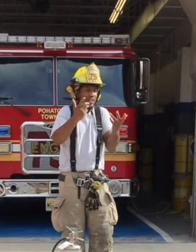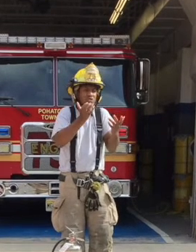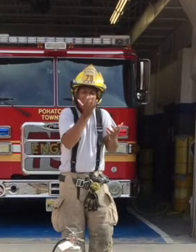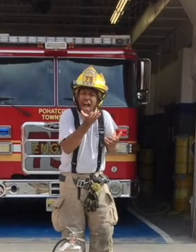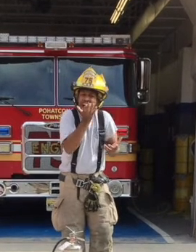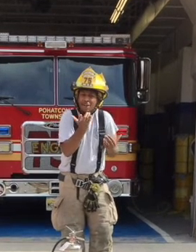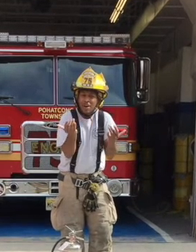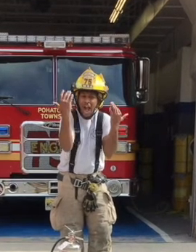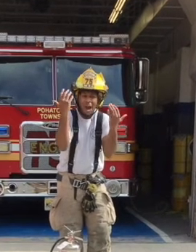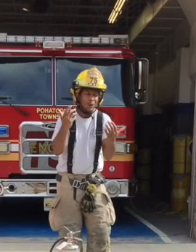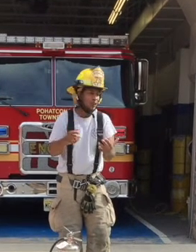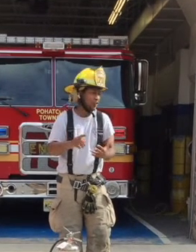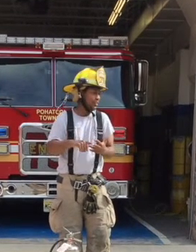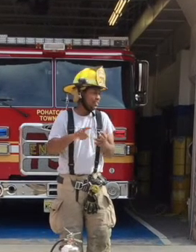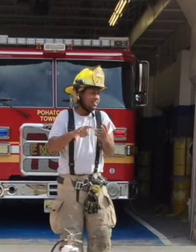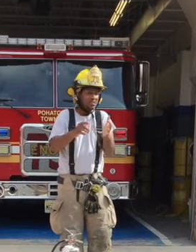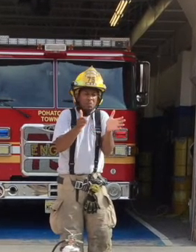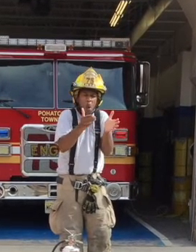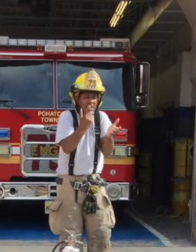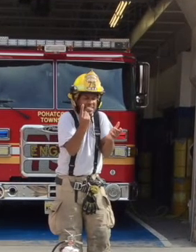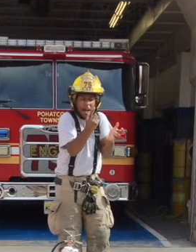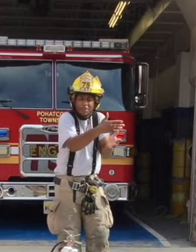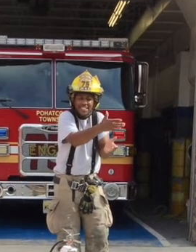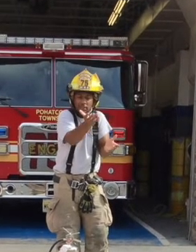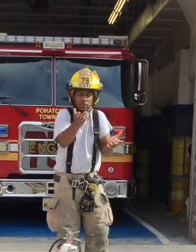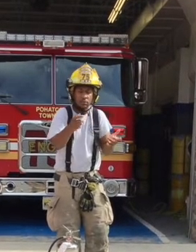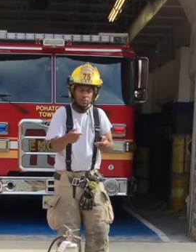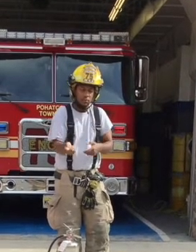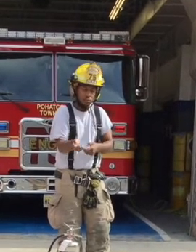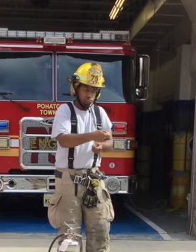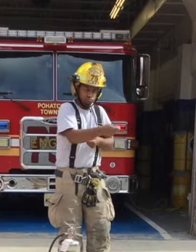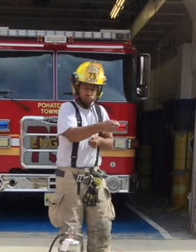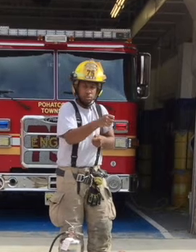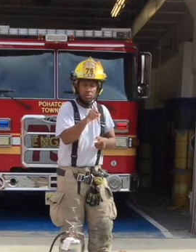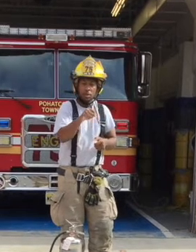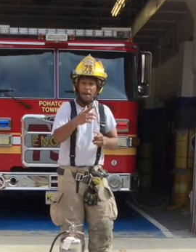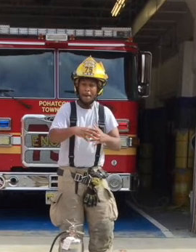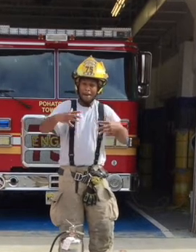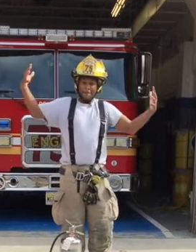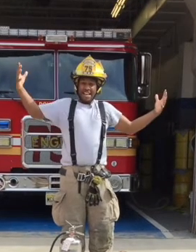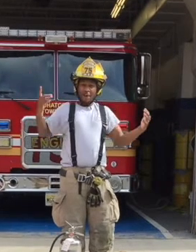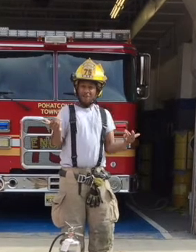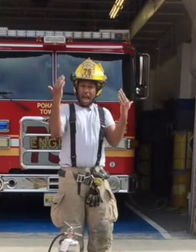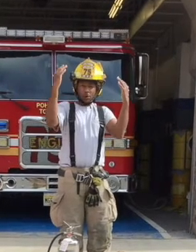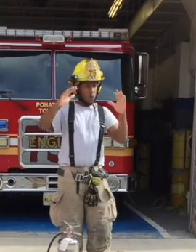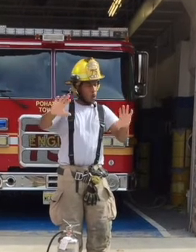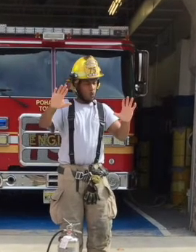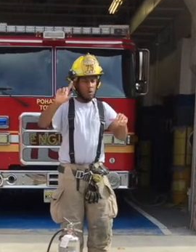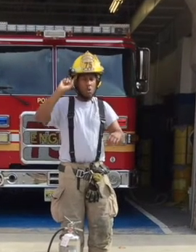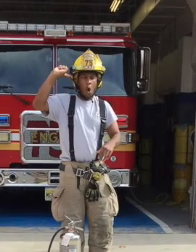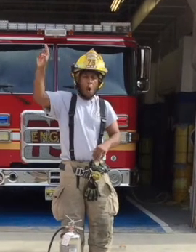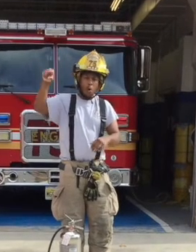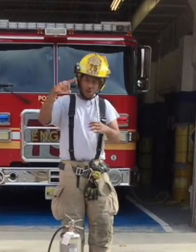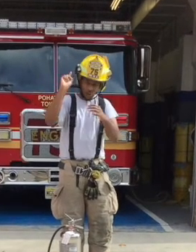fire, maybe it's in the grass or something small, you could use this. You don't want to do